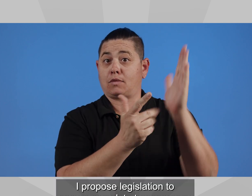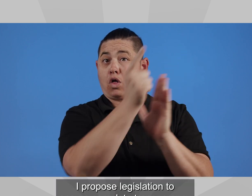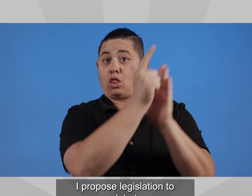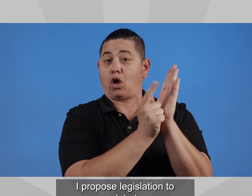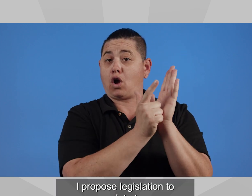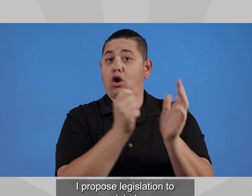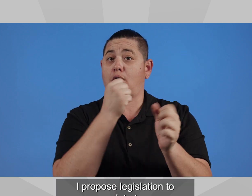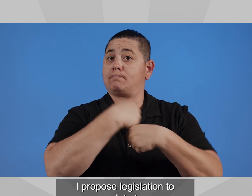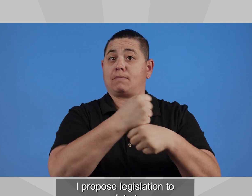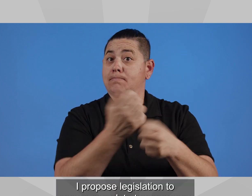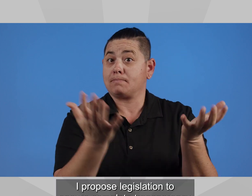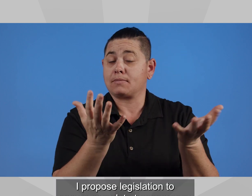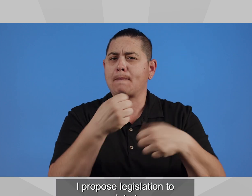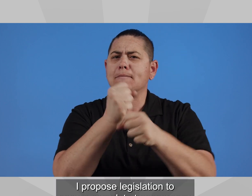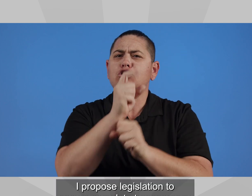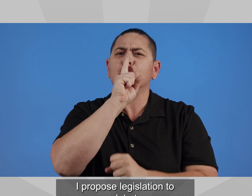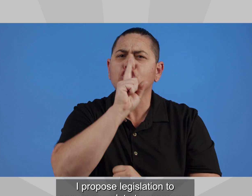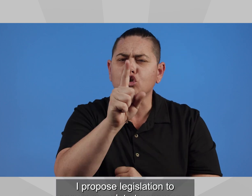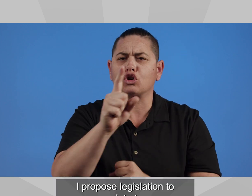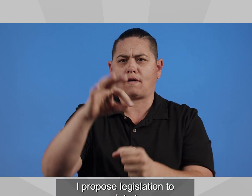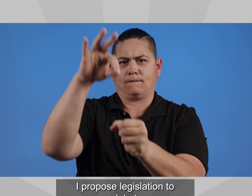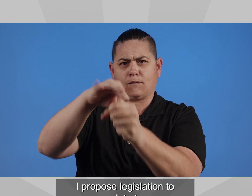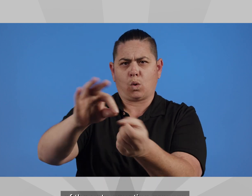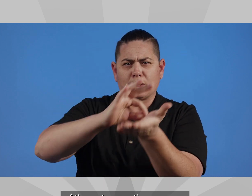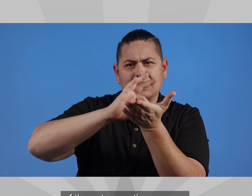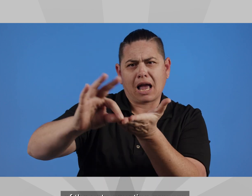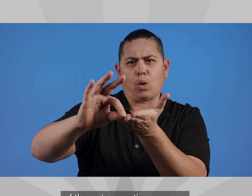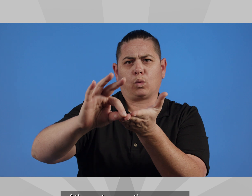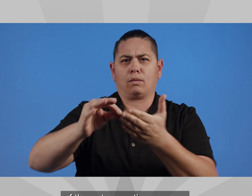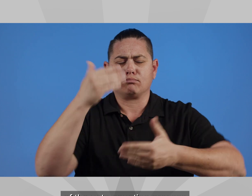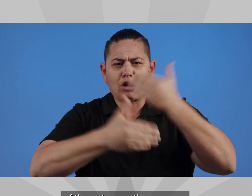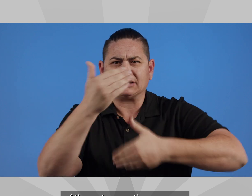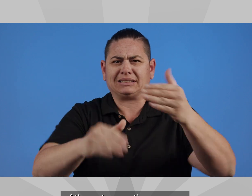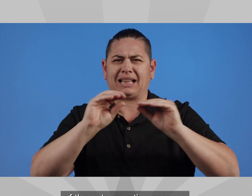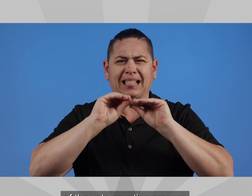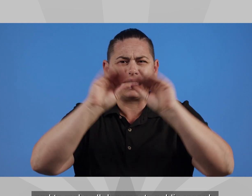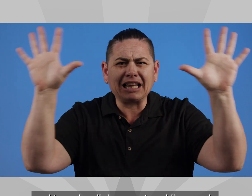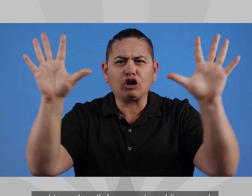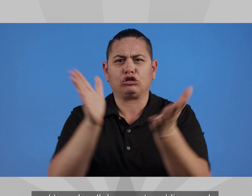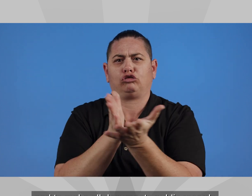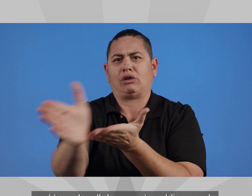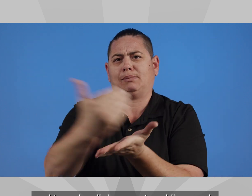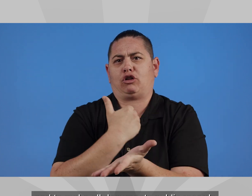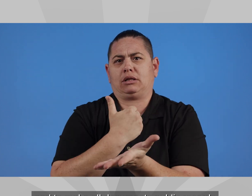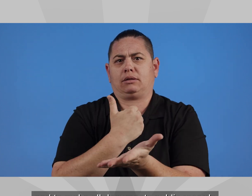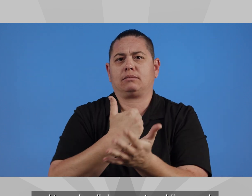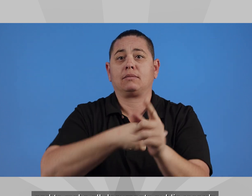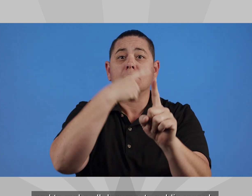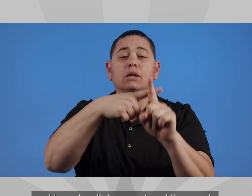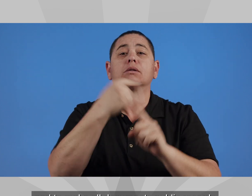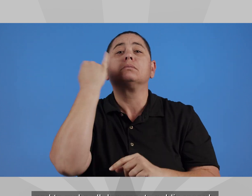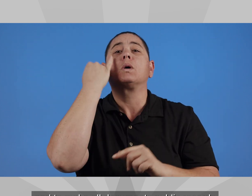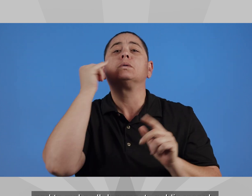I propose legislation to ensure complete transparency of the vote counting process, and to make all